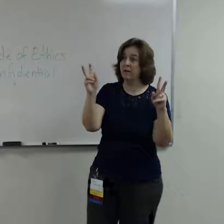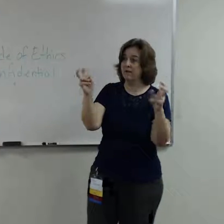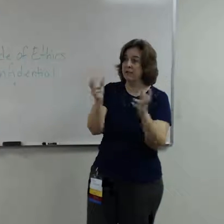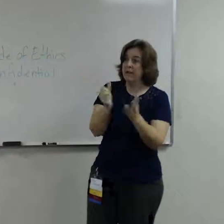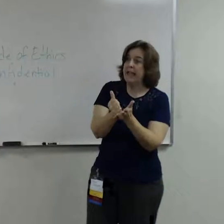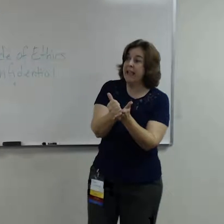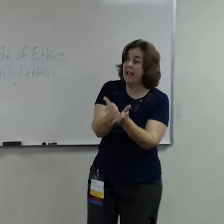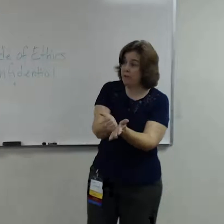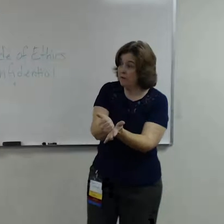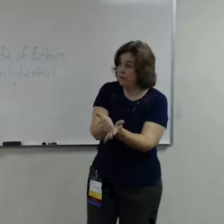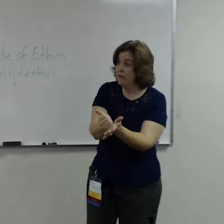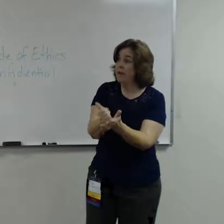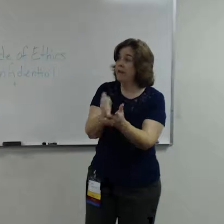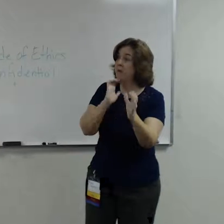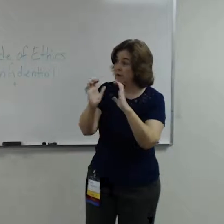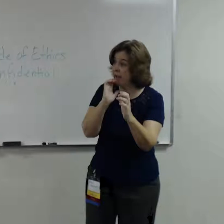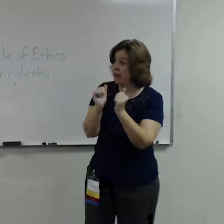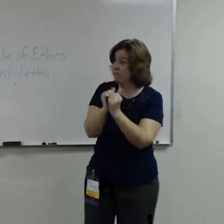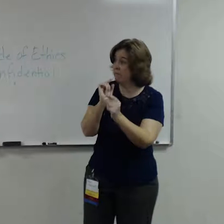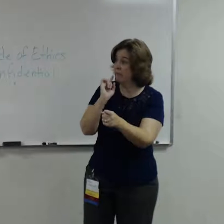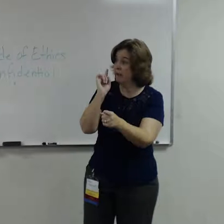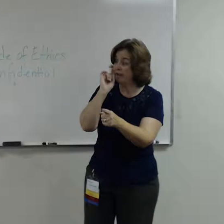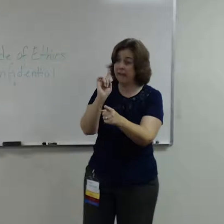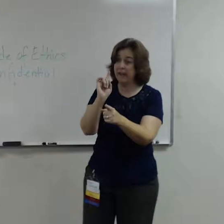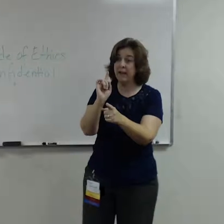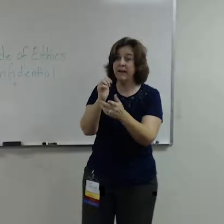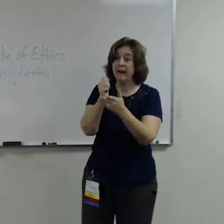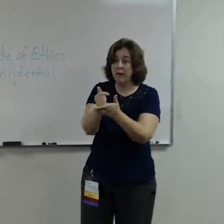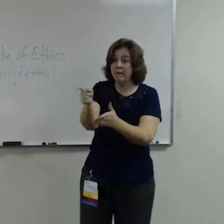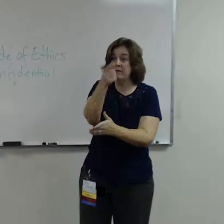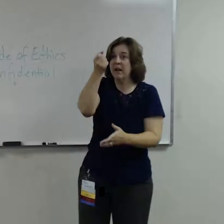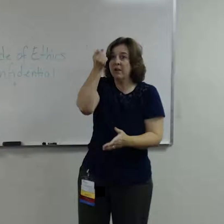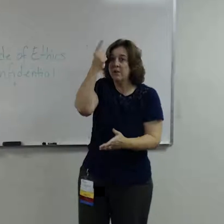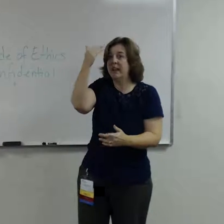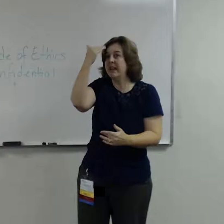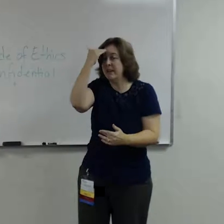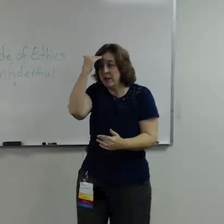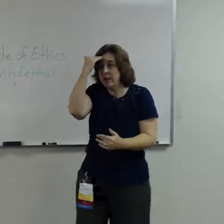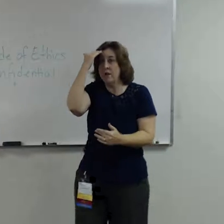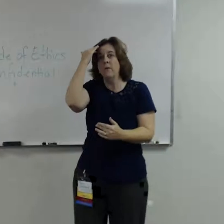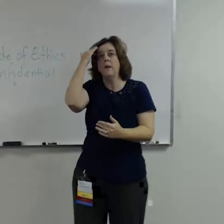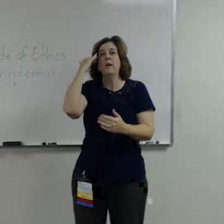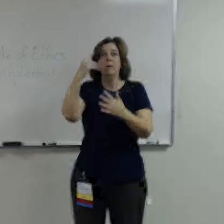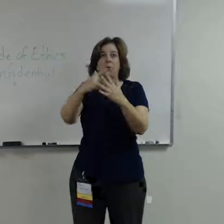to help and communicate the deaf and help them to understand and know